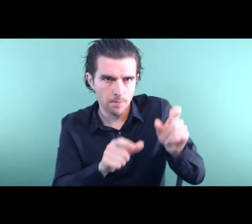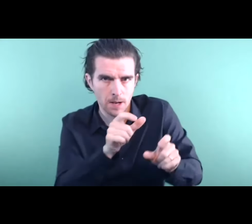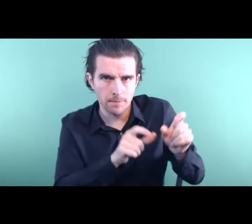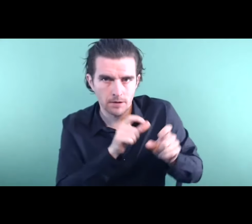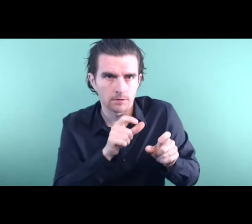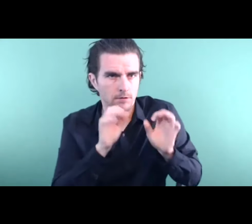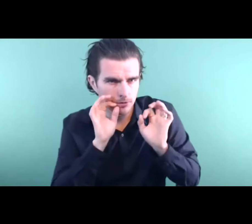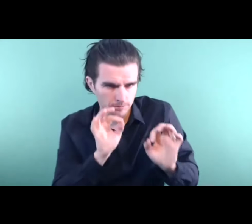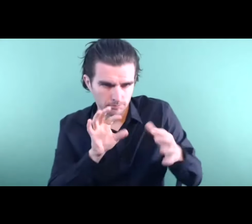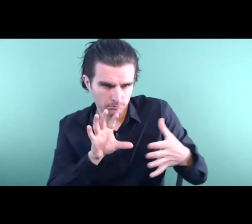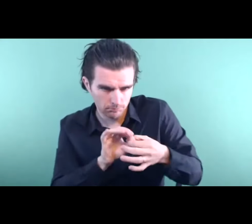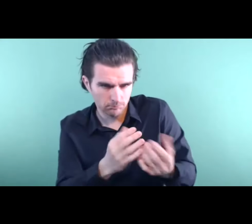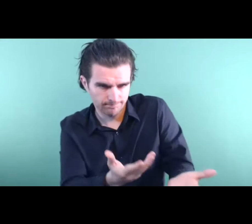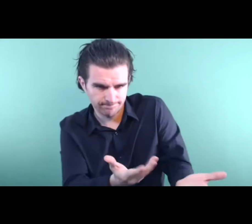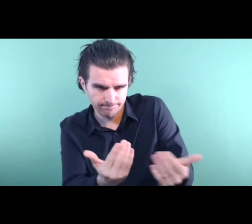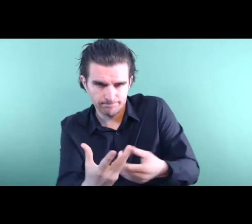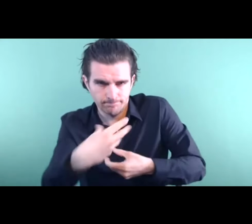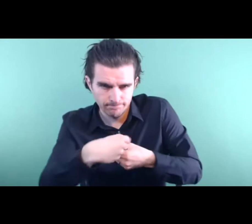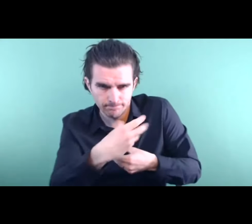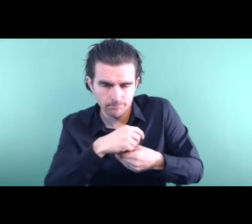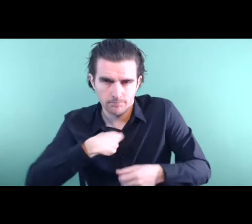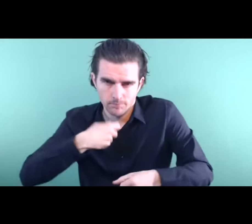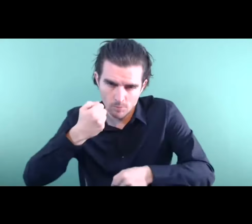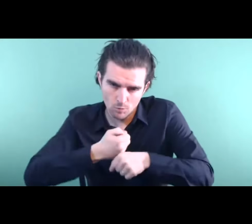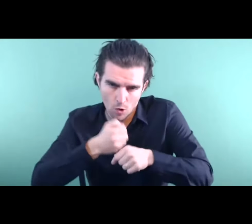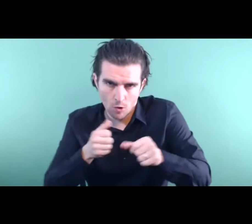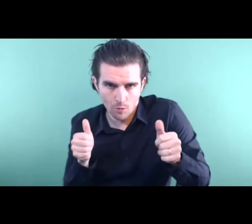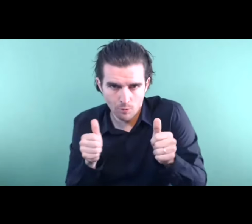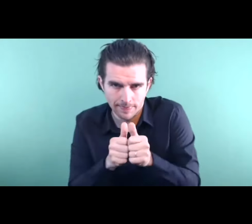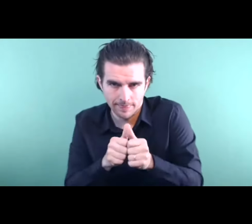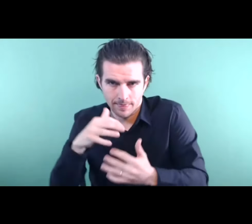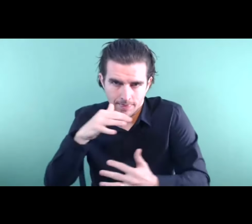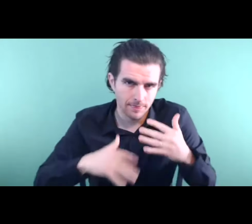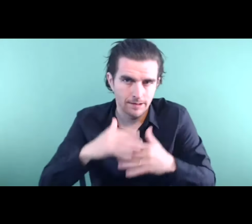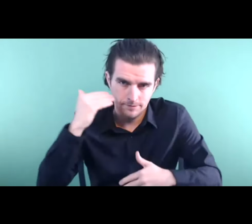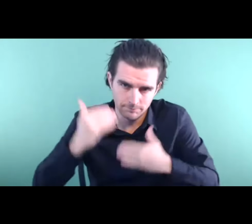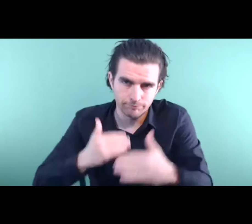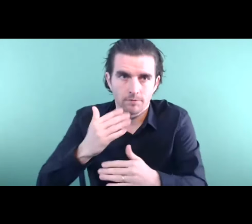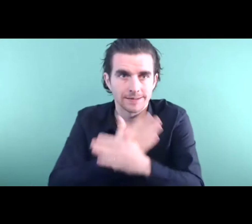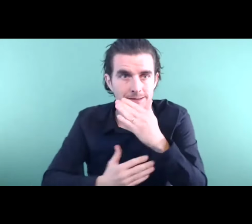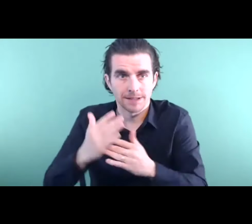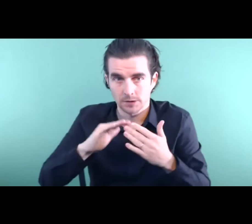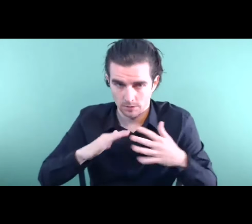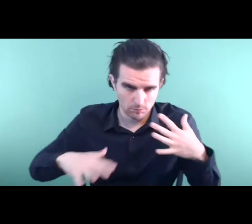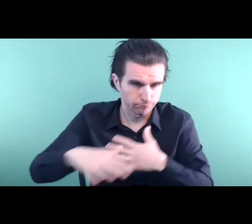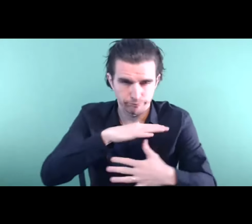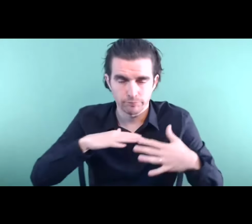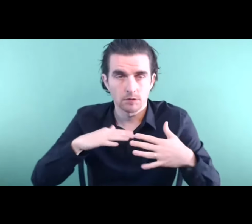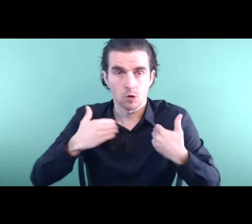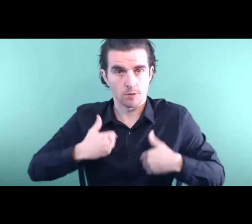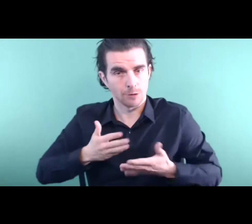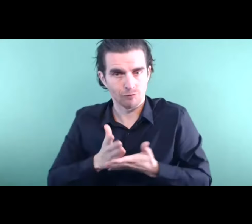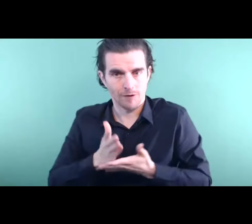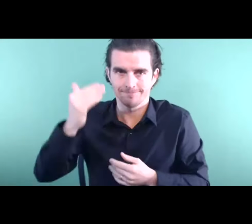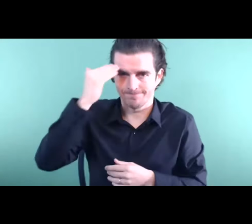without persons with disabilities in the community. We really need to make sure that we have that participation so that we can really identify